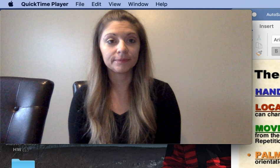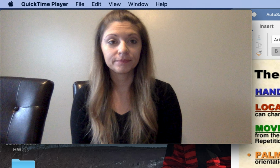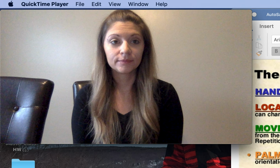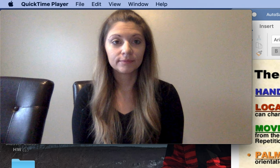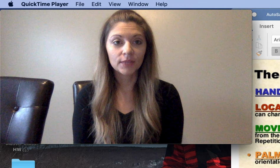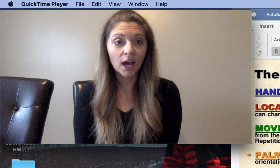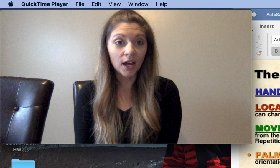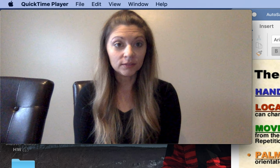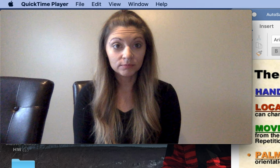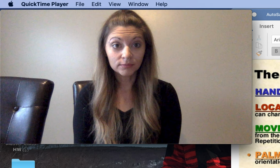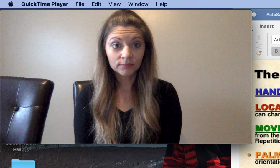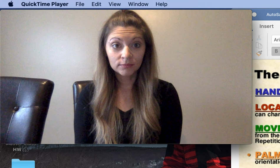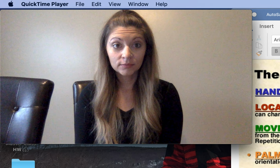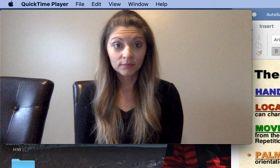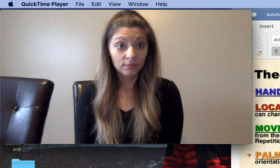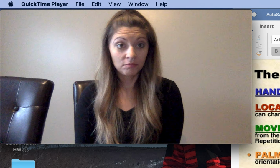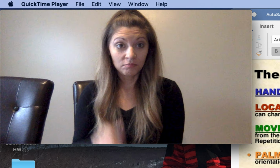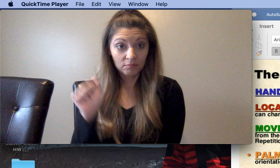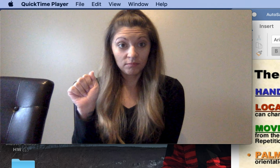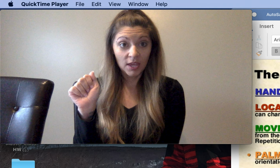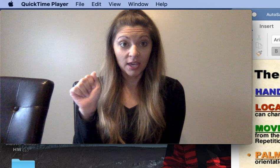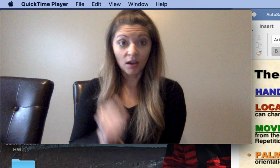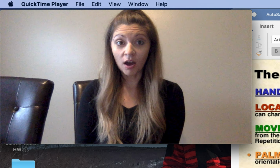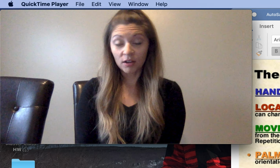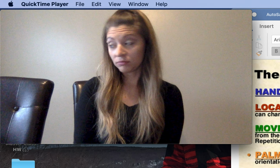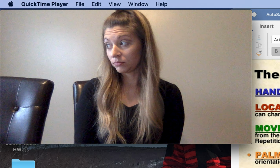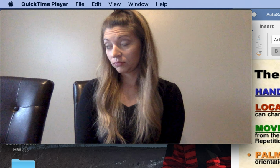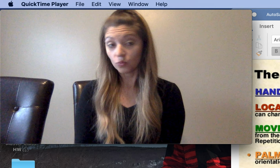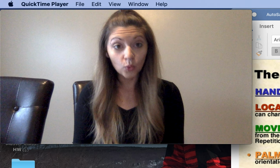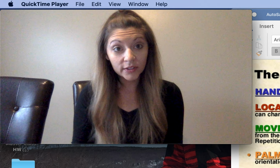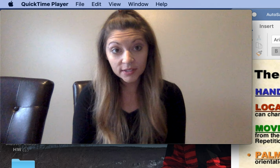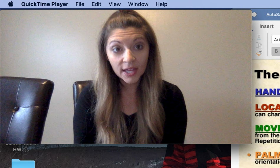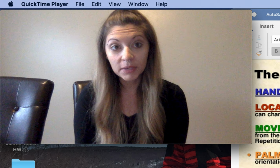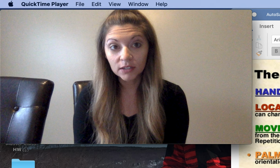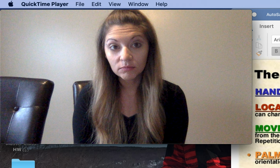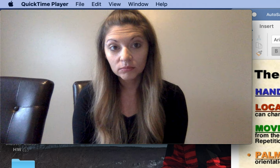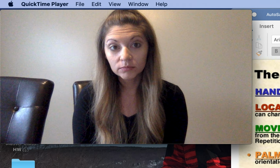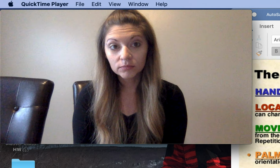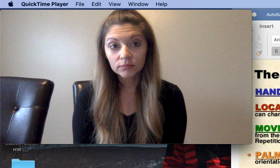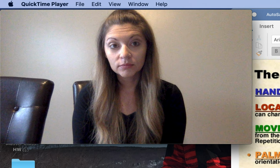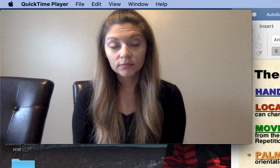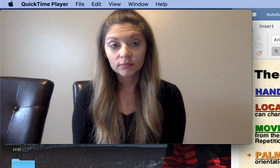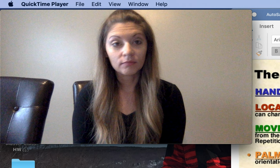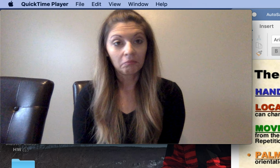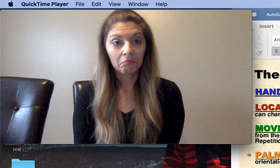like ah, a, ah, what does that mean?